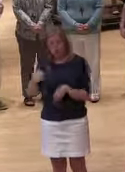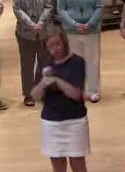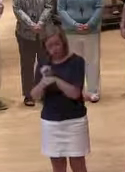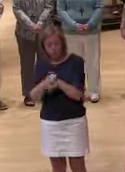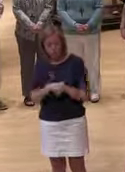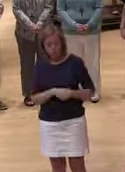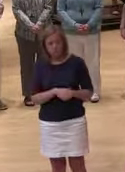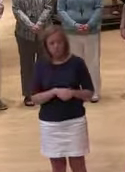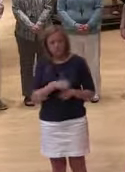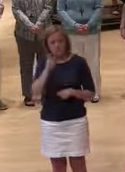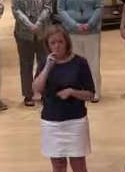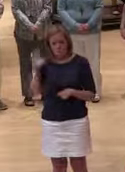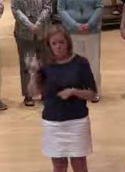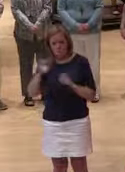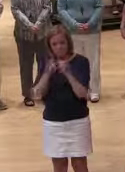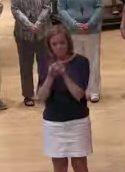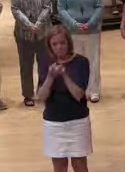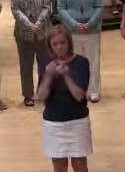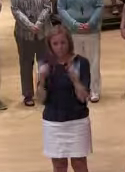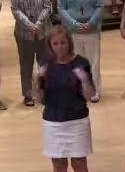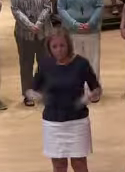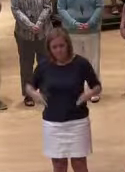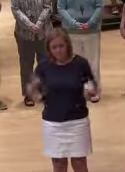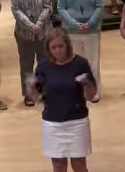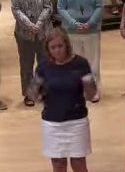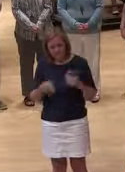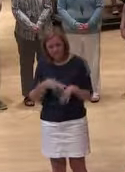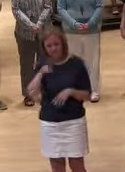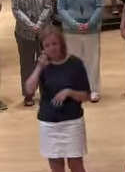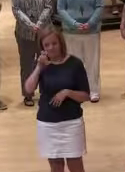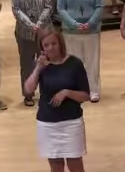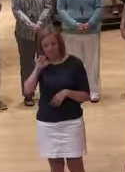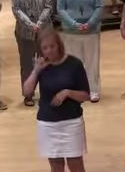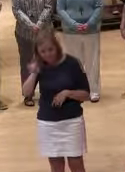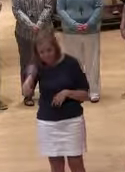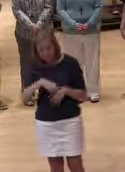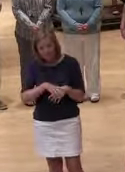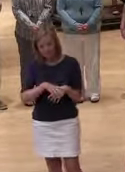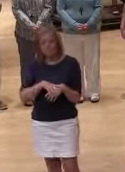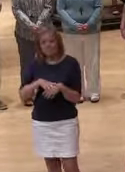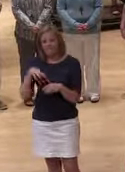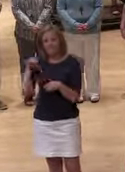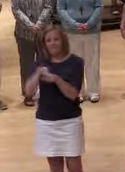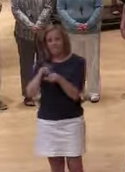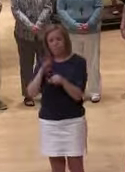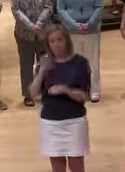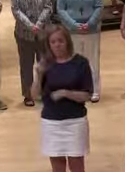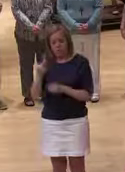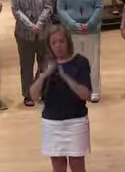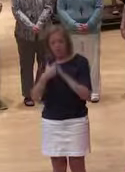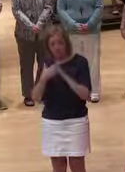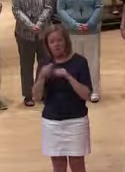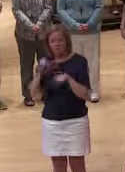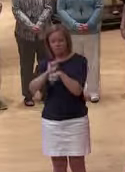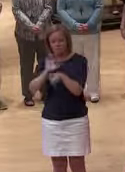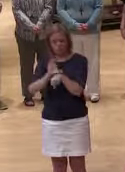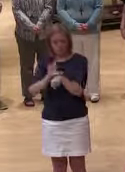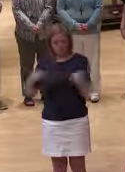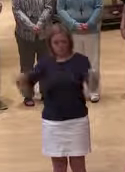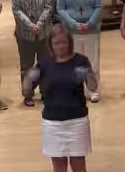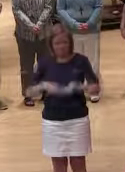County Department of Human Services, VESID, Voters Block Community, and Spritus Christi